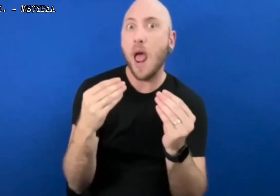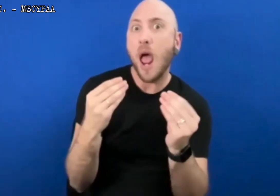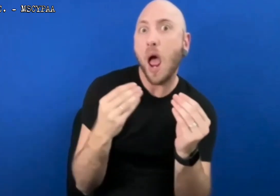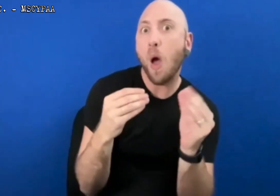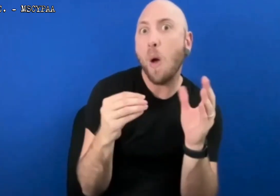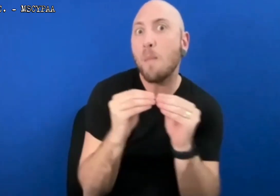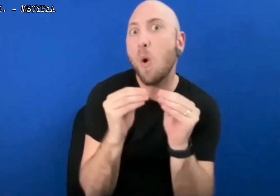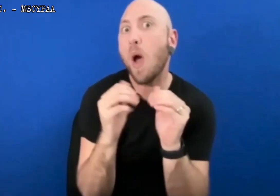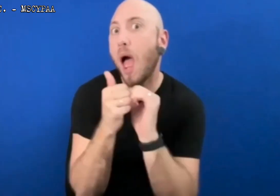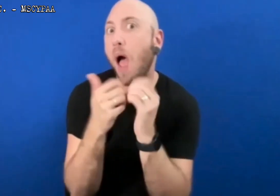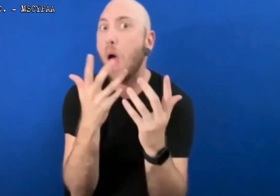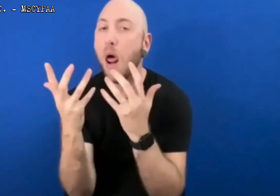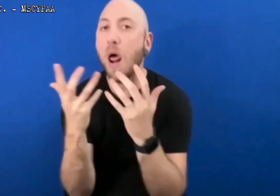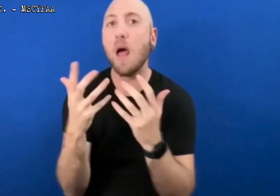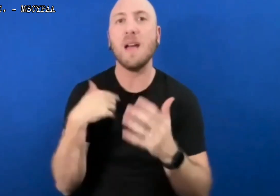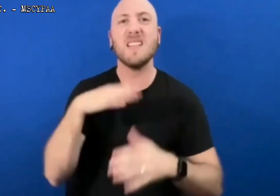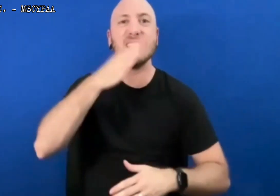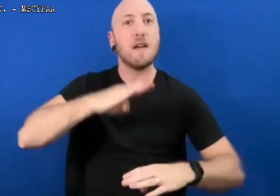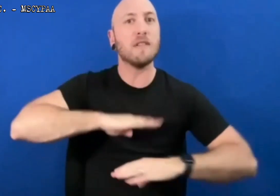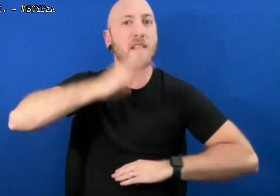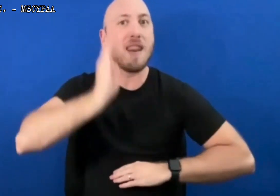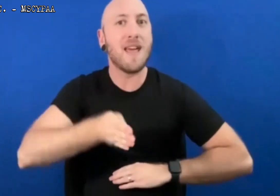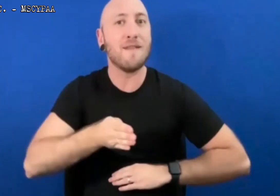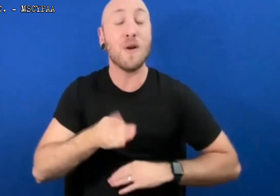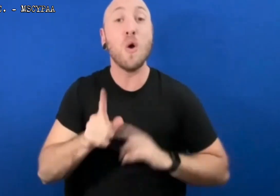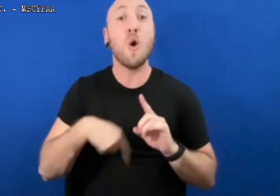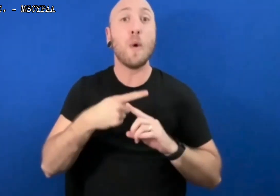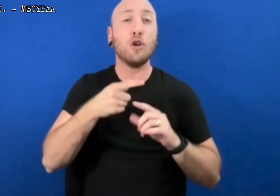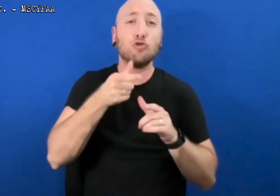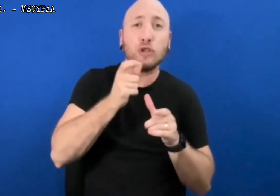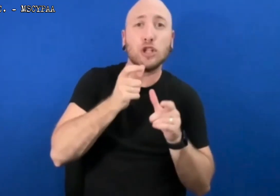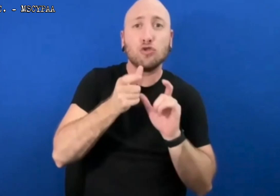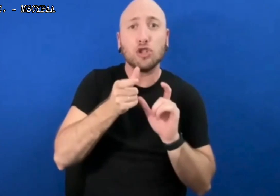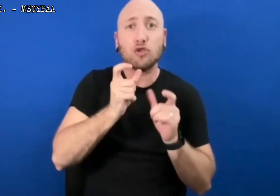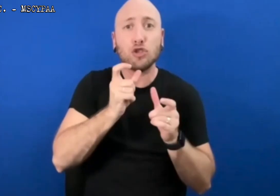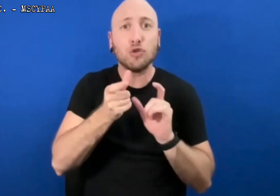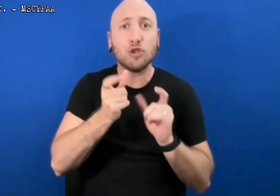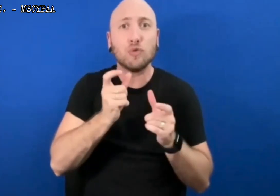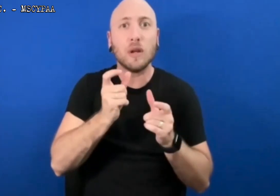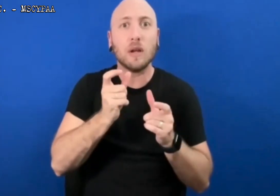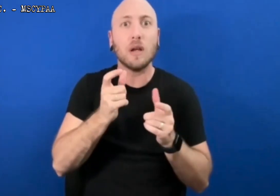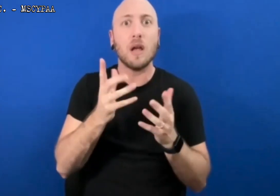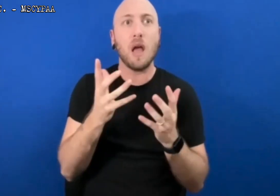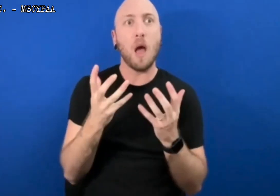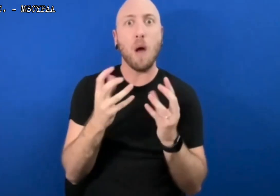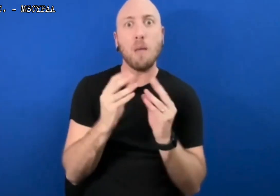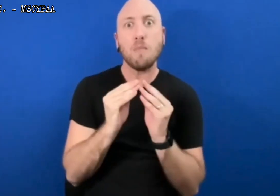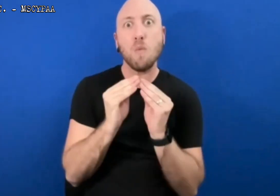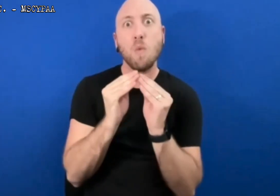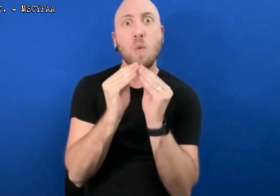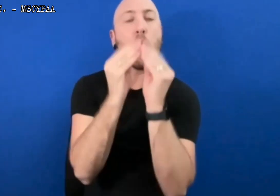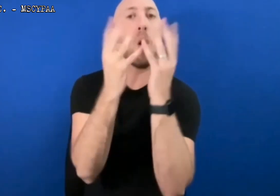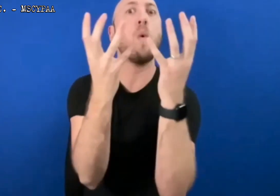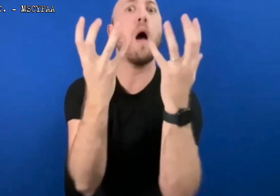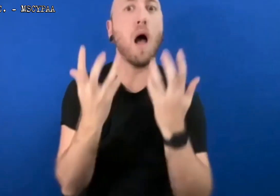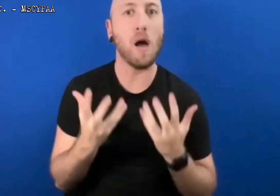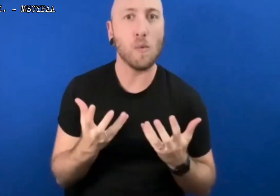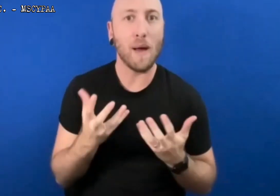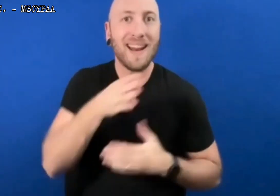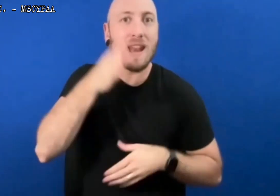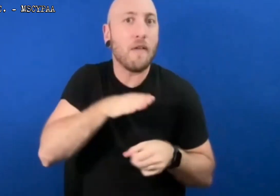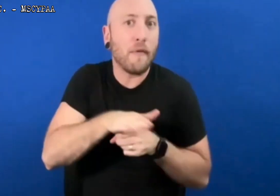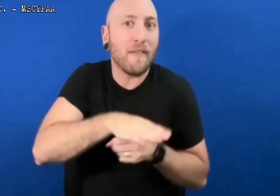And I was never satisfied. Like, even when I was drinking, I couldn't, like, all I could think about was how to get more, like more, more, more.